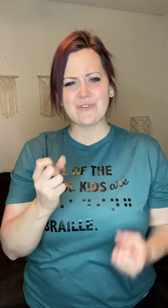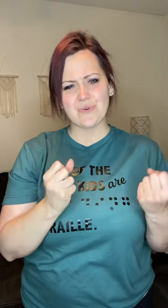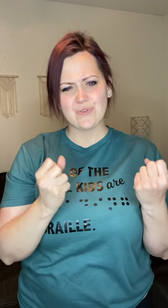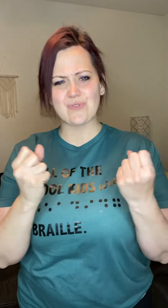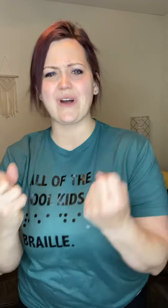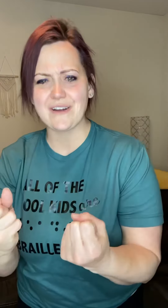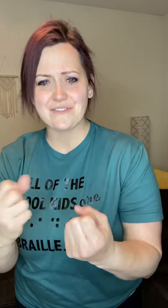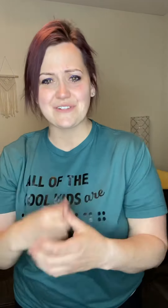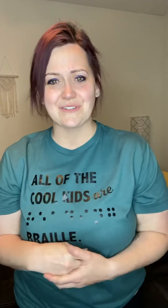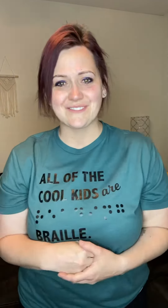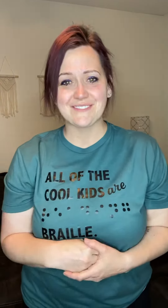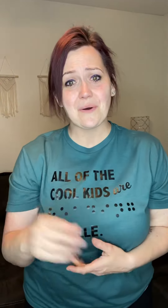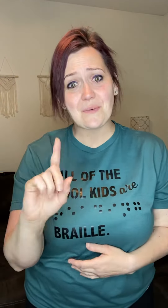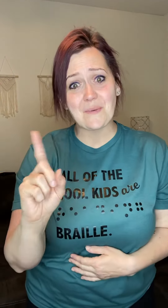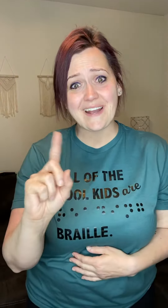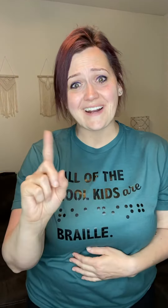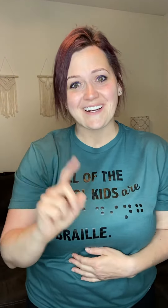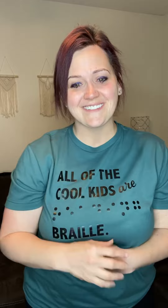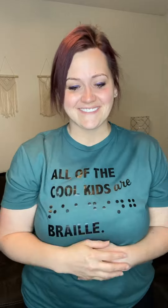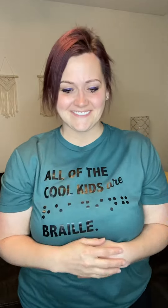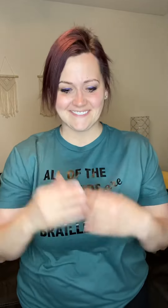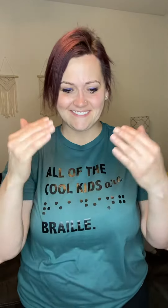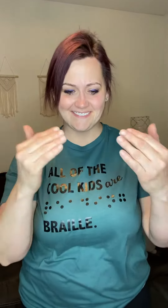you drive to? Where?